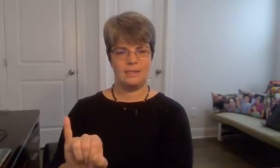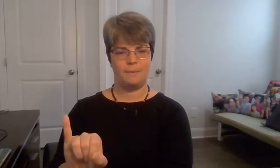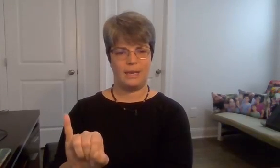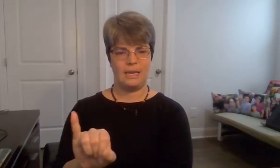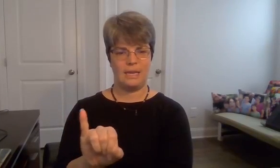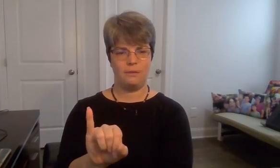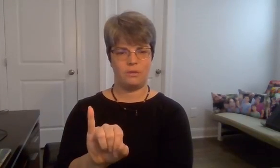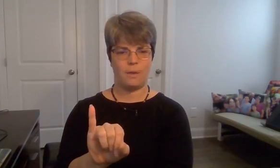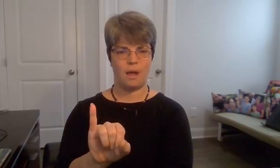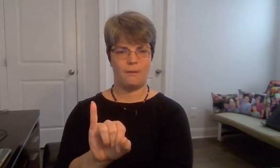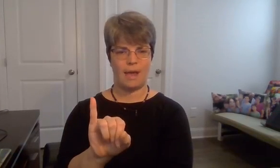a pinky with your palm out.